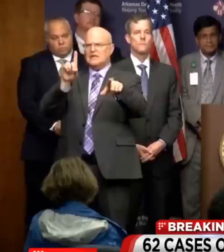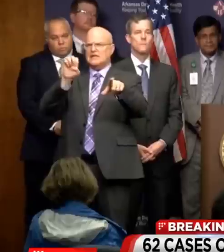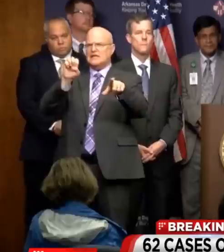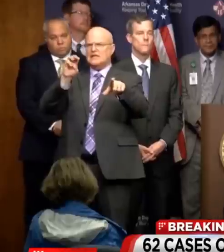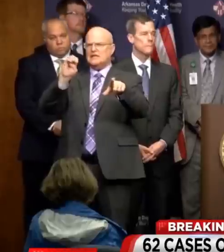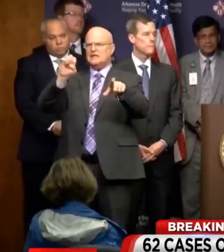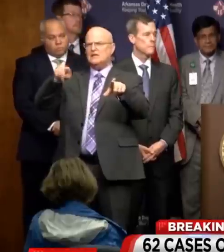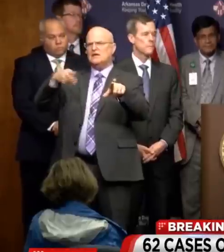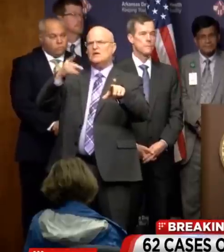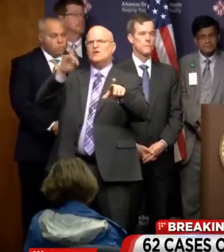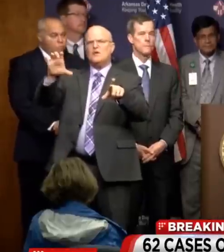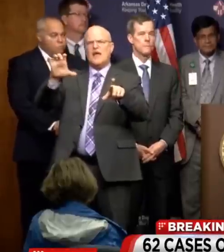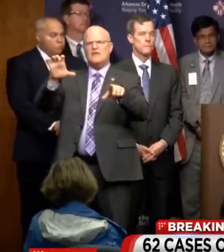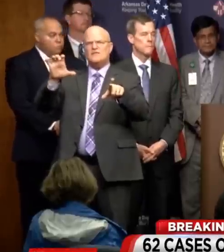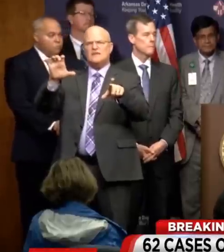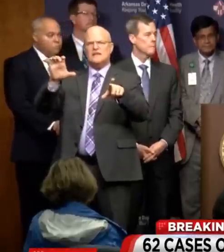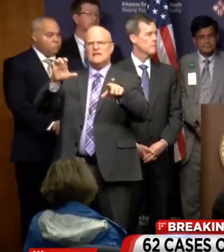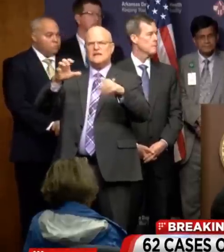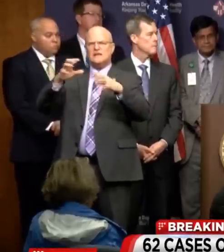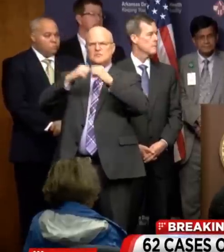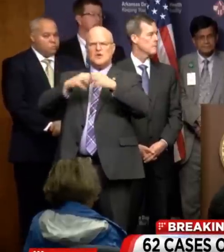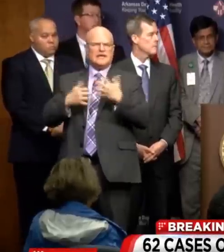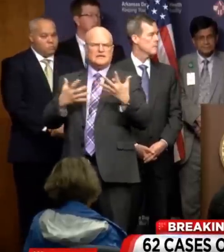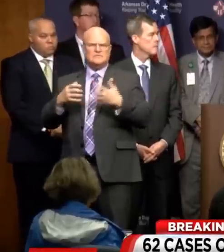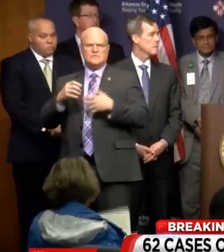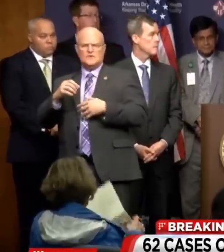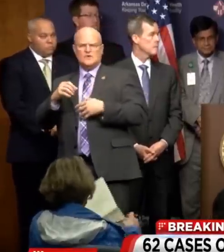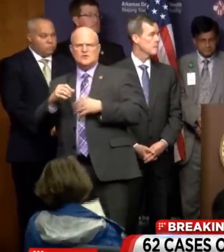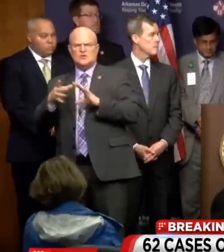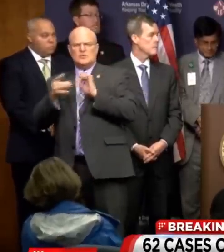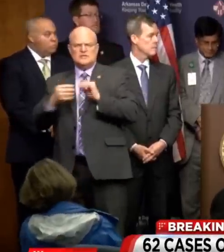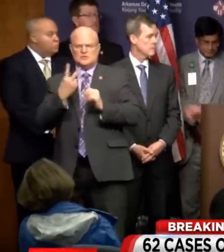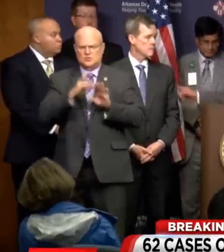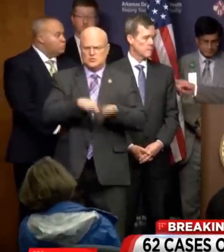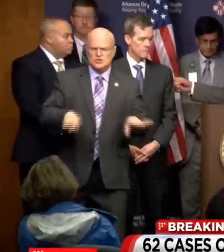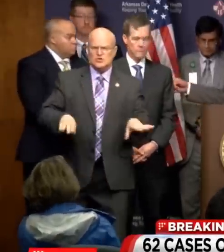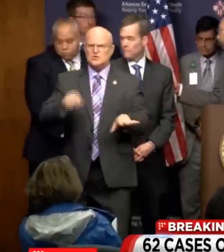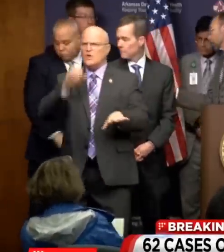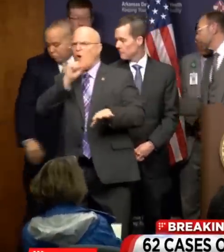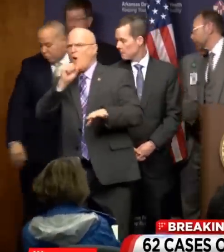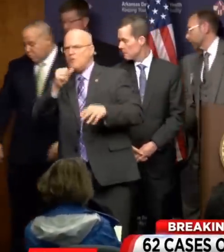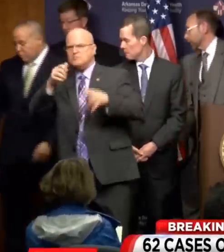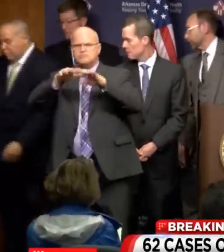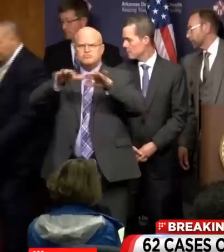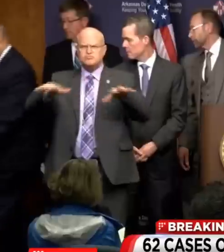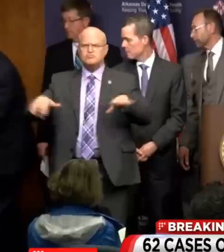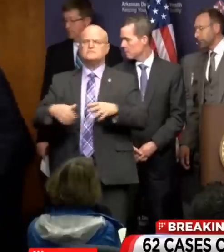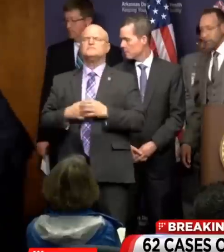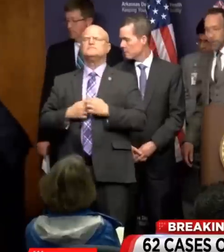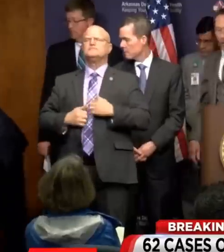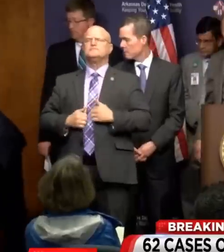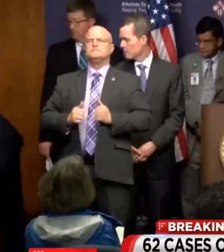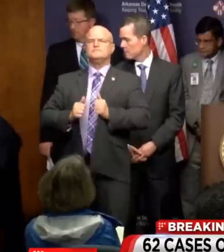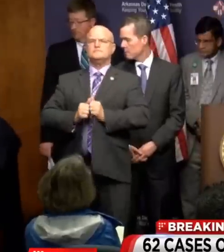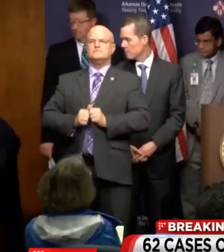on this? Does it tend to be more elderly? You mentioned two children are involved in this too. Can you hand my folder there?